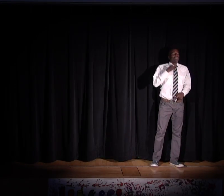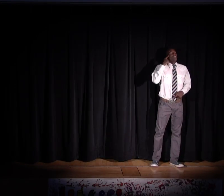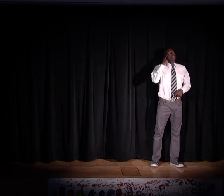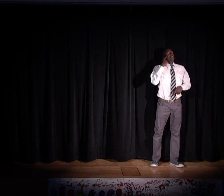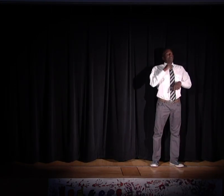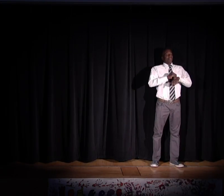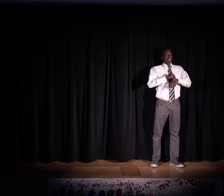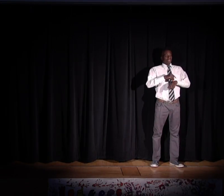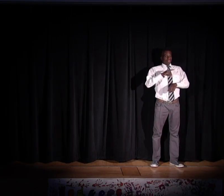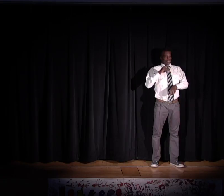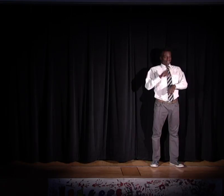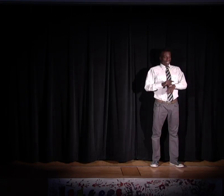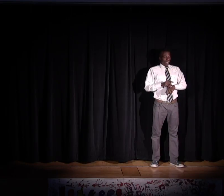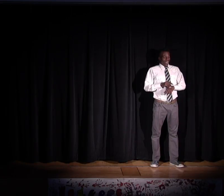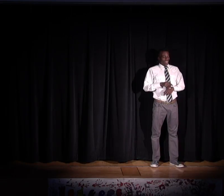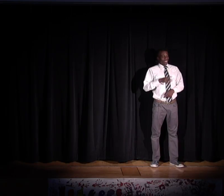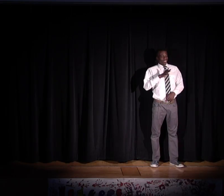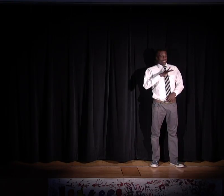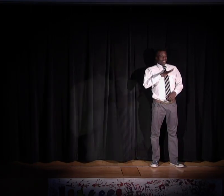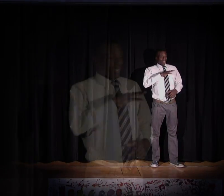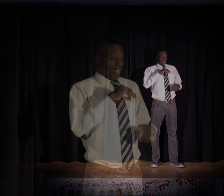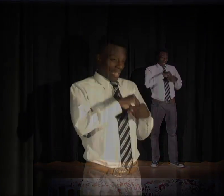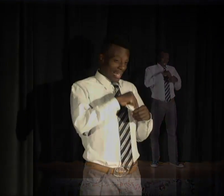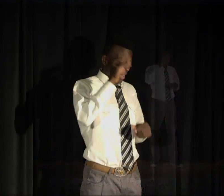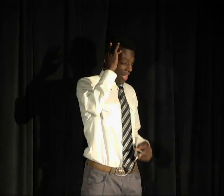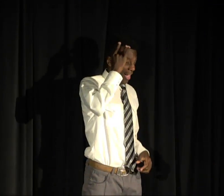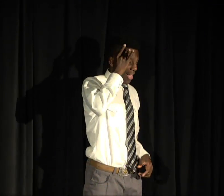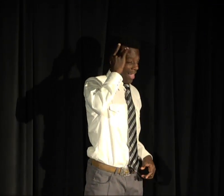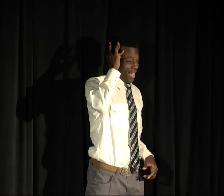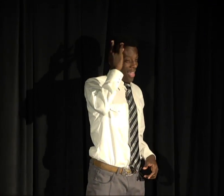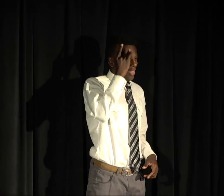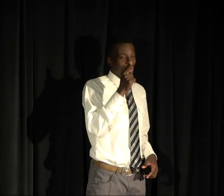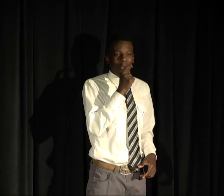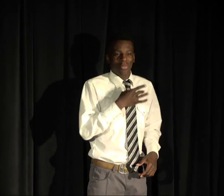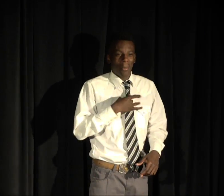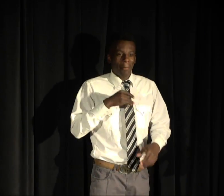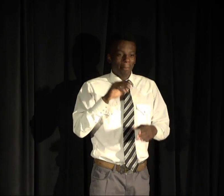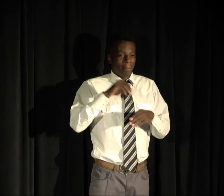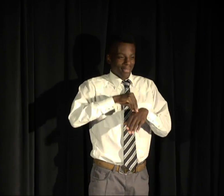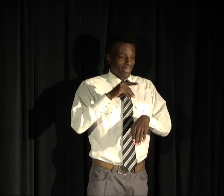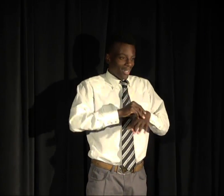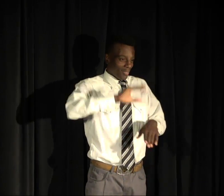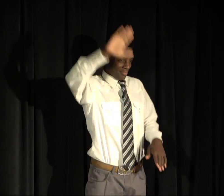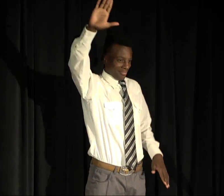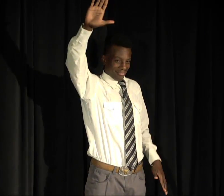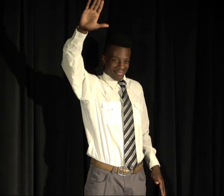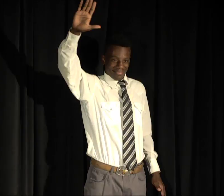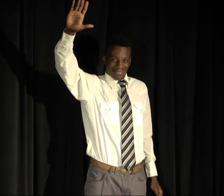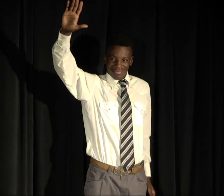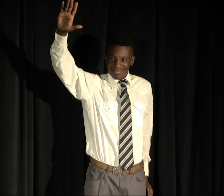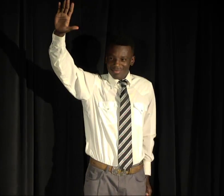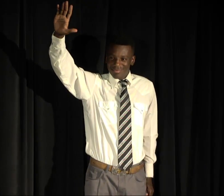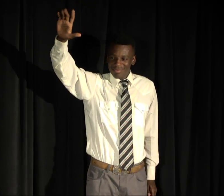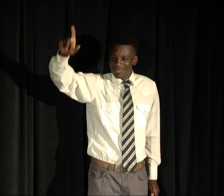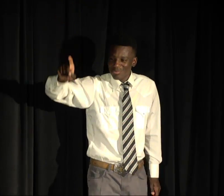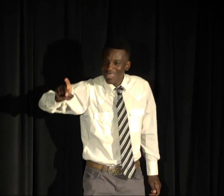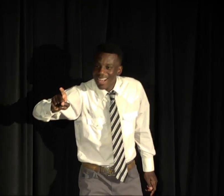to fast food, McDonald's. And Ayeth, well, who likes McDonald's? You